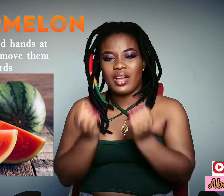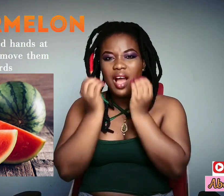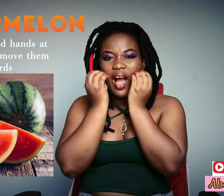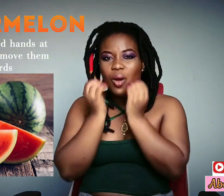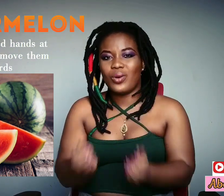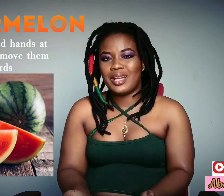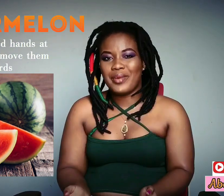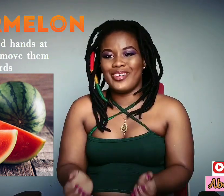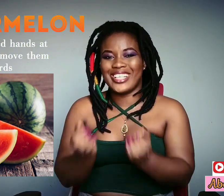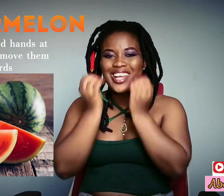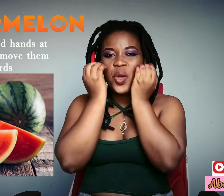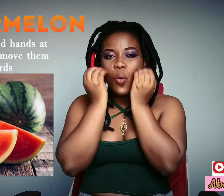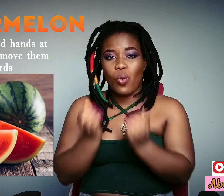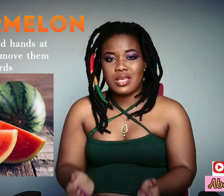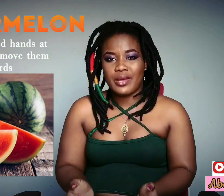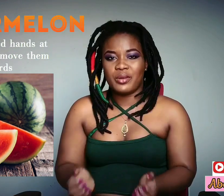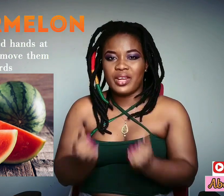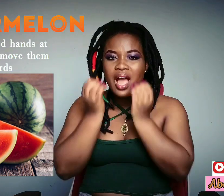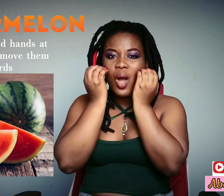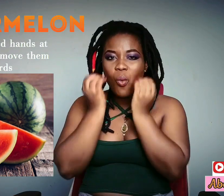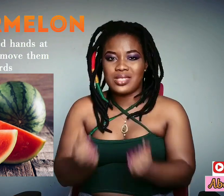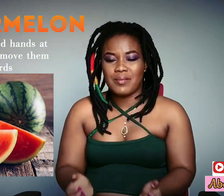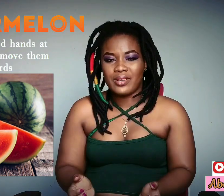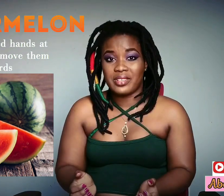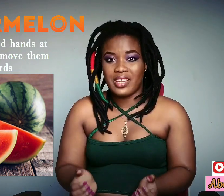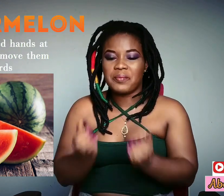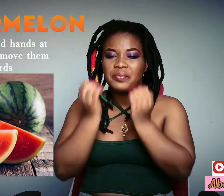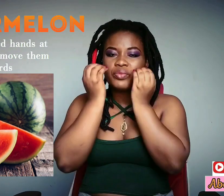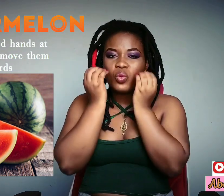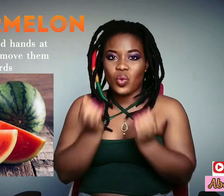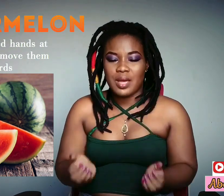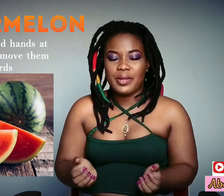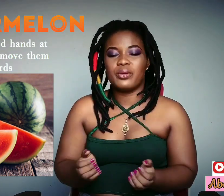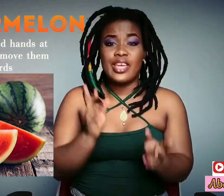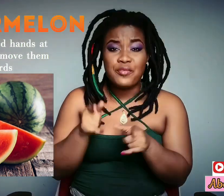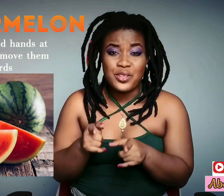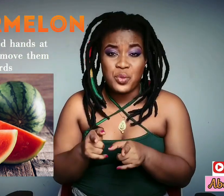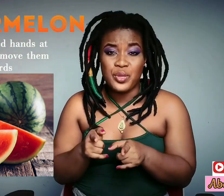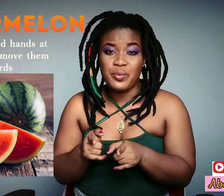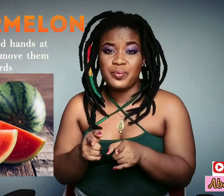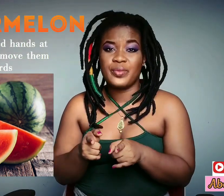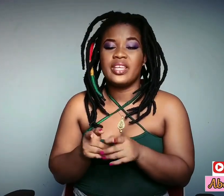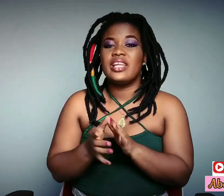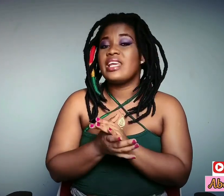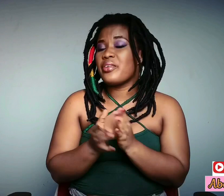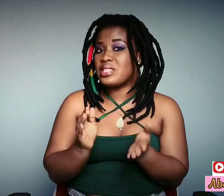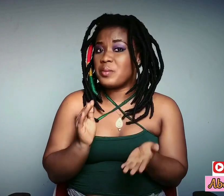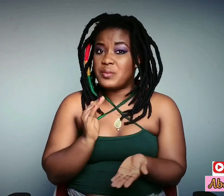Watermelon. Watermelon. Watermelon. Watermelon. Yeah? Watermelon. Yeah, first to be. Yeah, has a